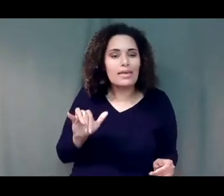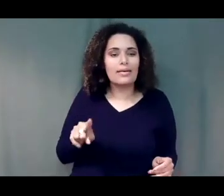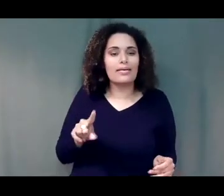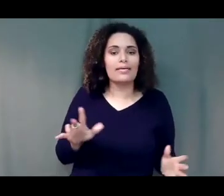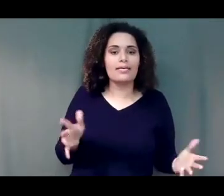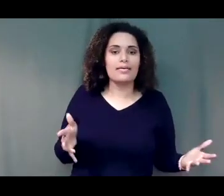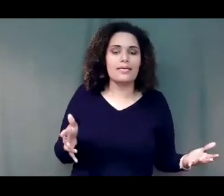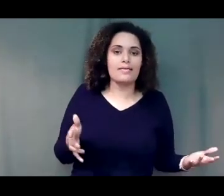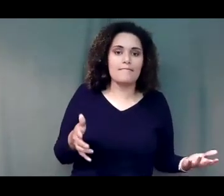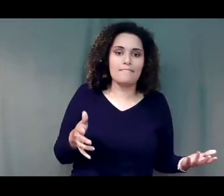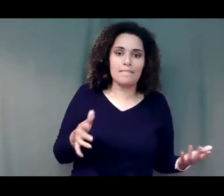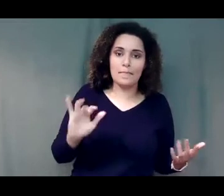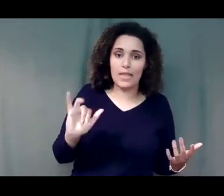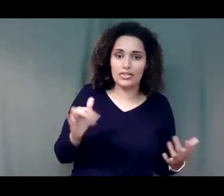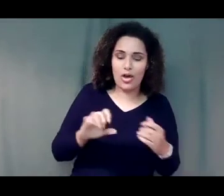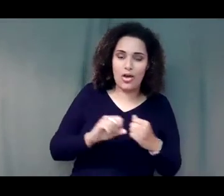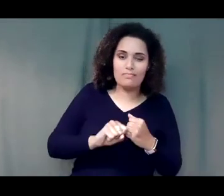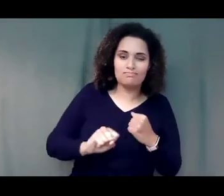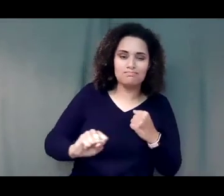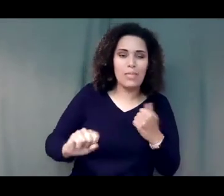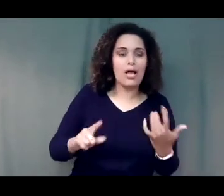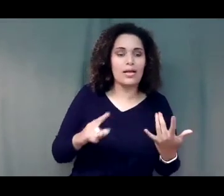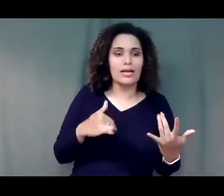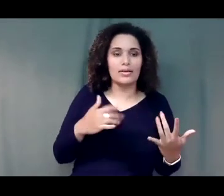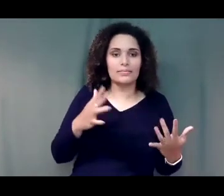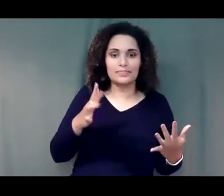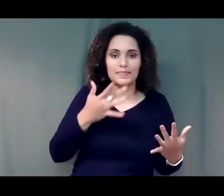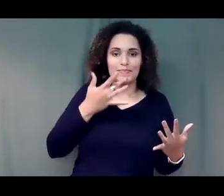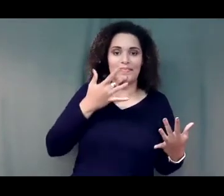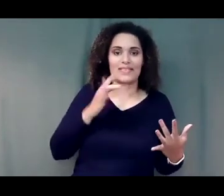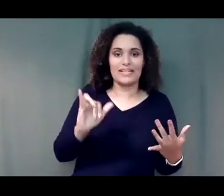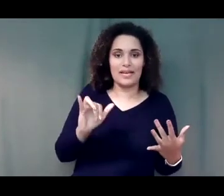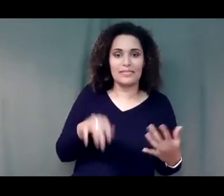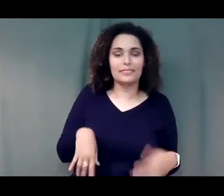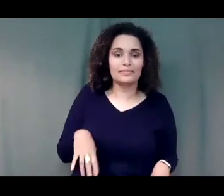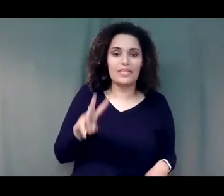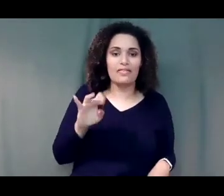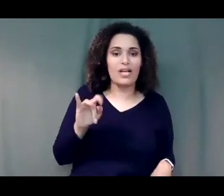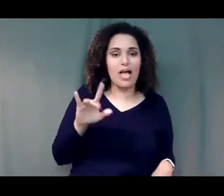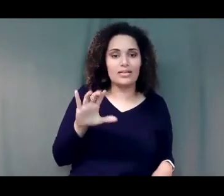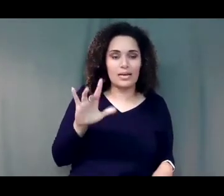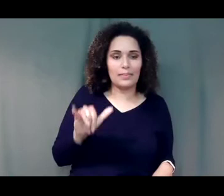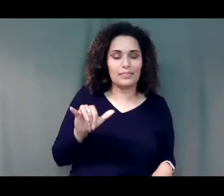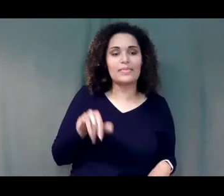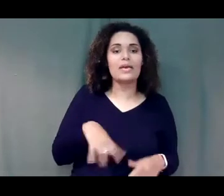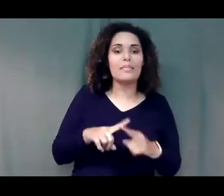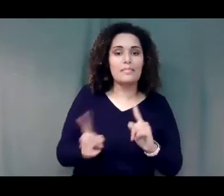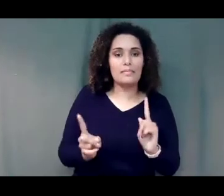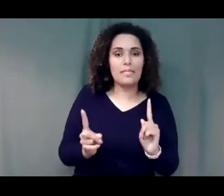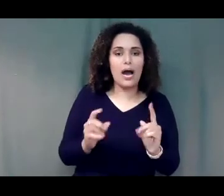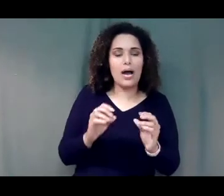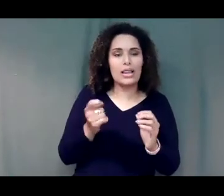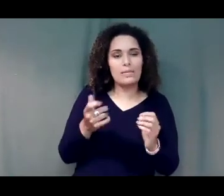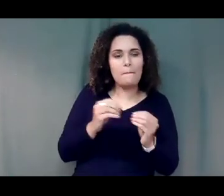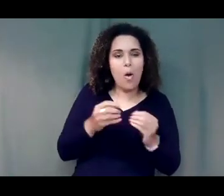the length and the palate sort of viscosity is maybe a little heavier than we get to, but like a little just heft in the